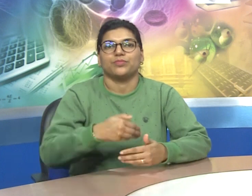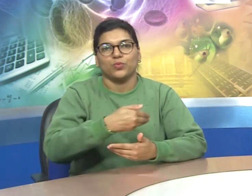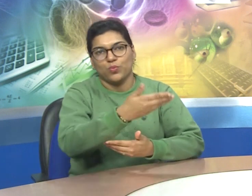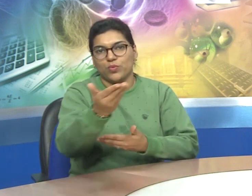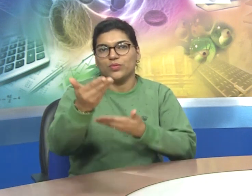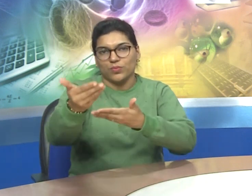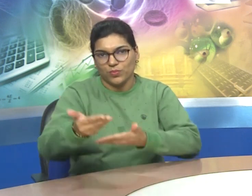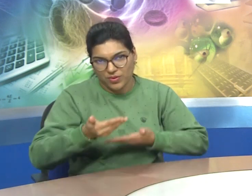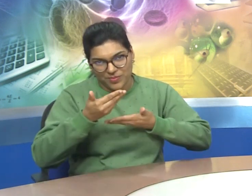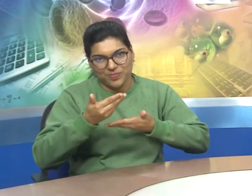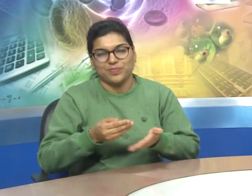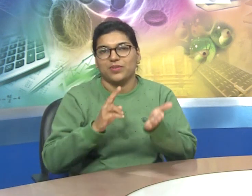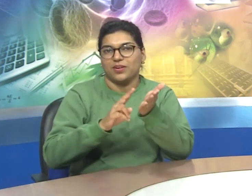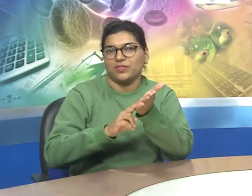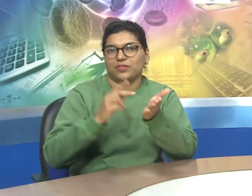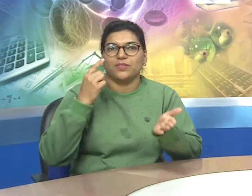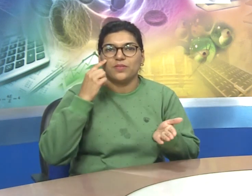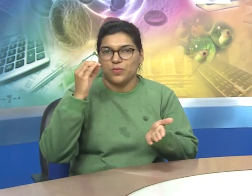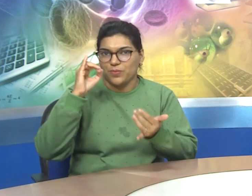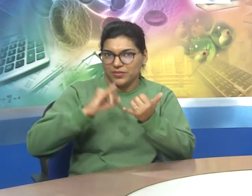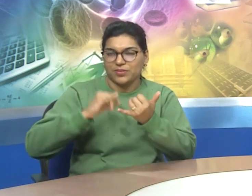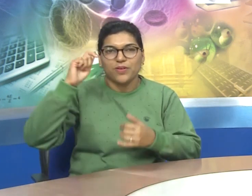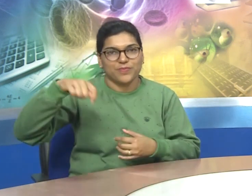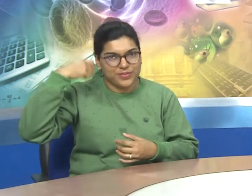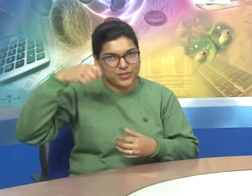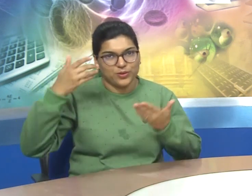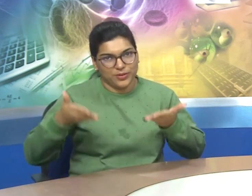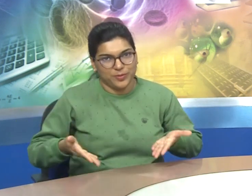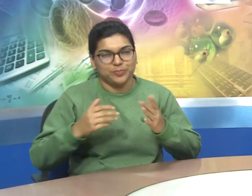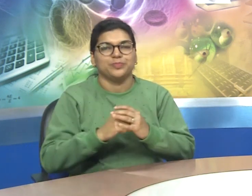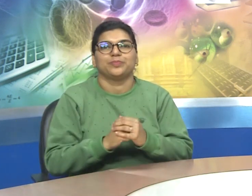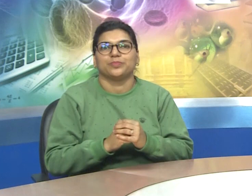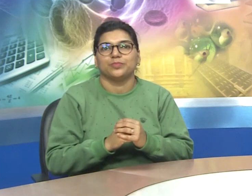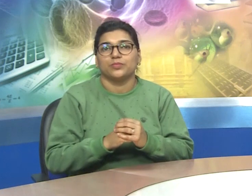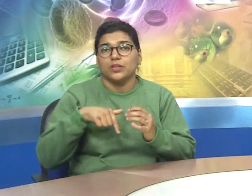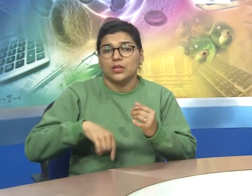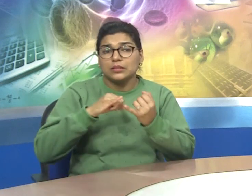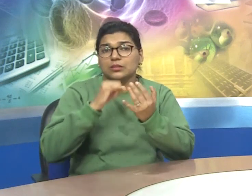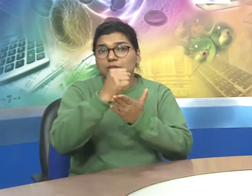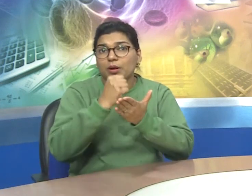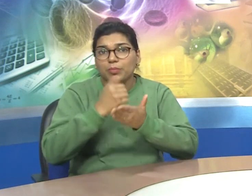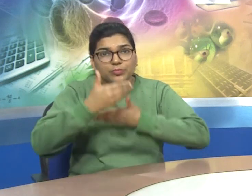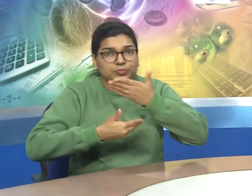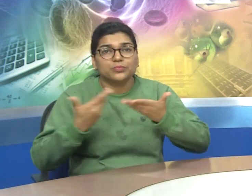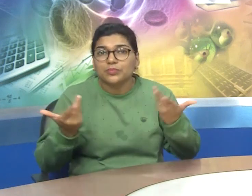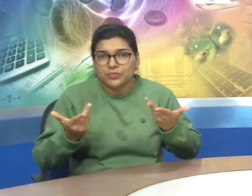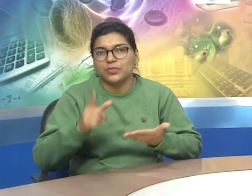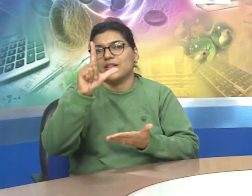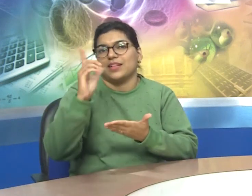welcome you all in this educational video of NIOS. This is subject Library